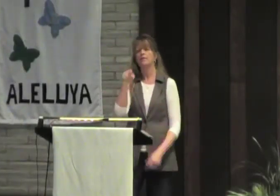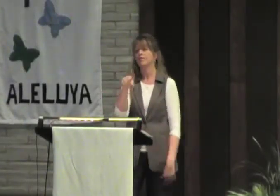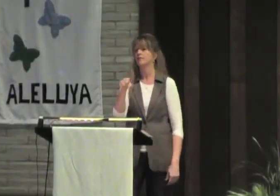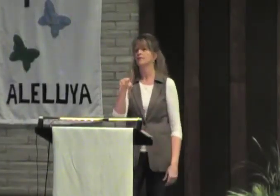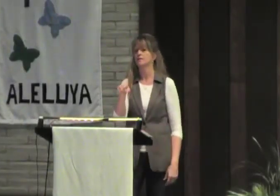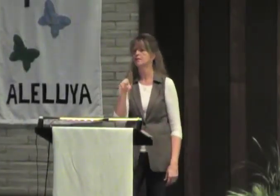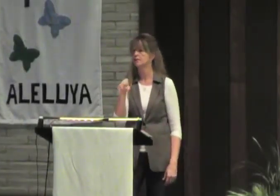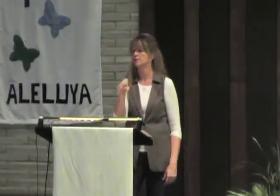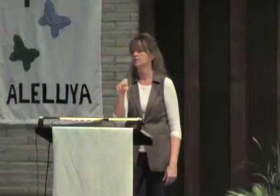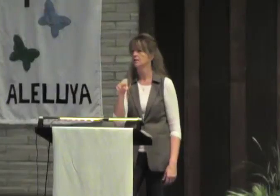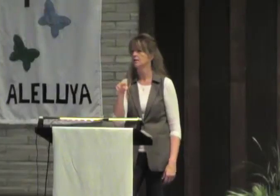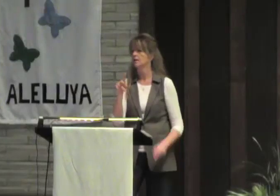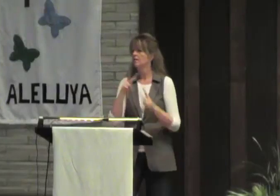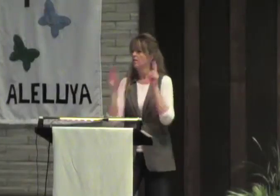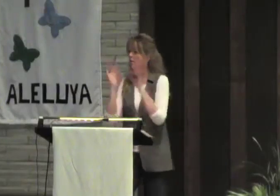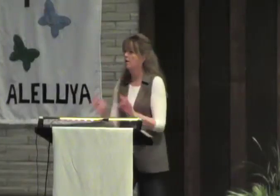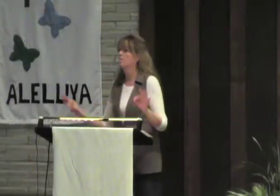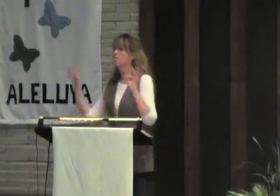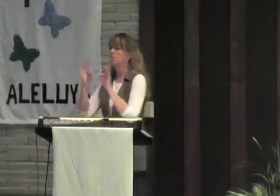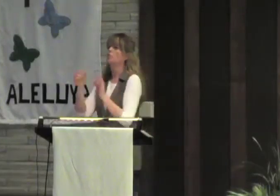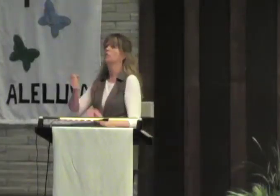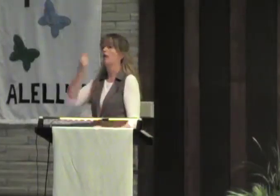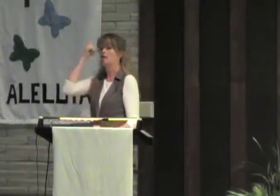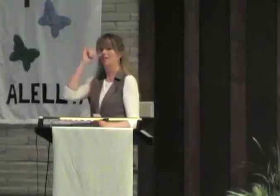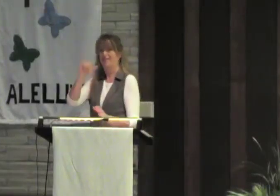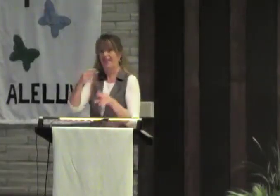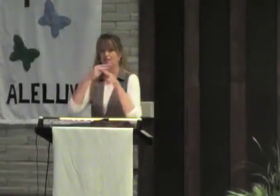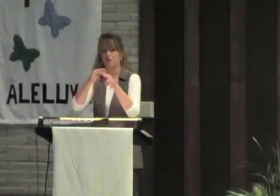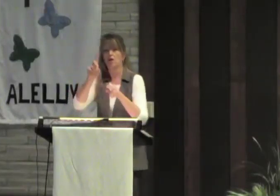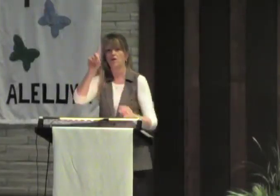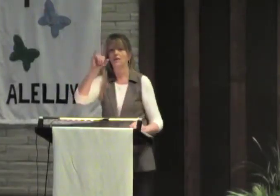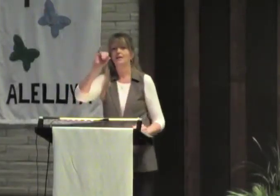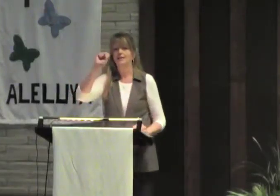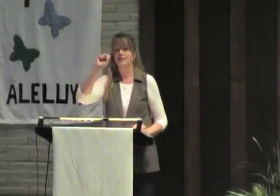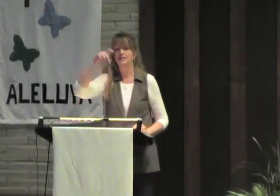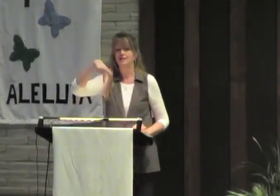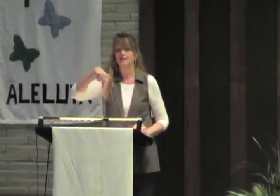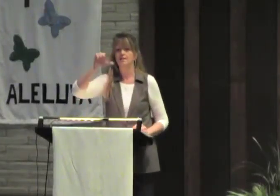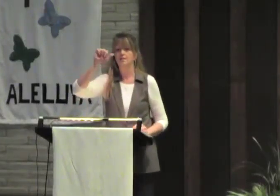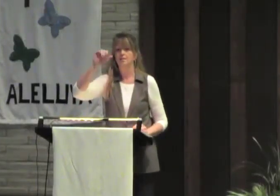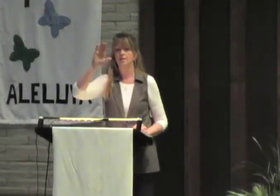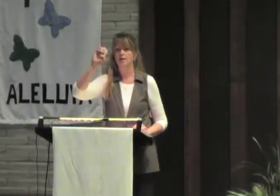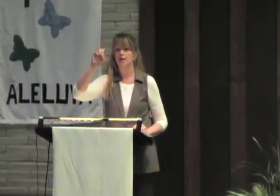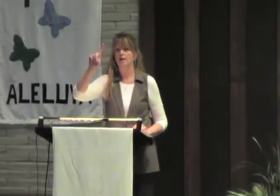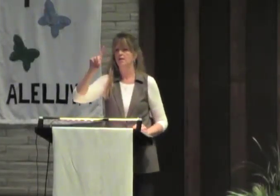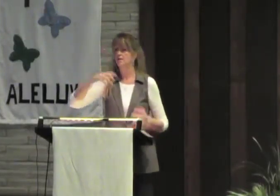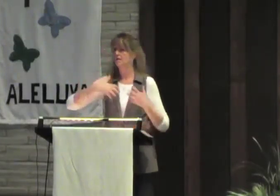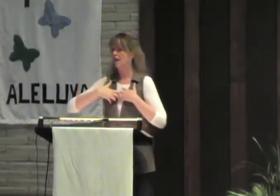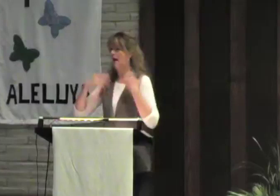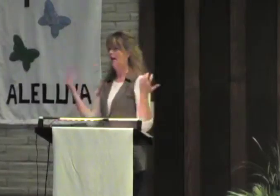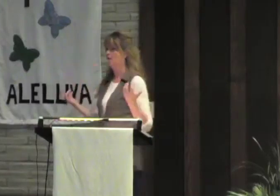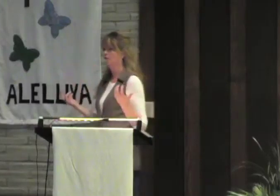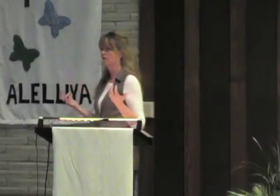happened, not this current thing that's happening. It's very important to understand that that is called displaced anger.